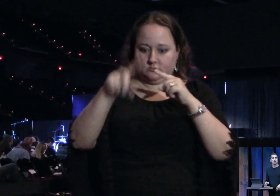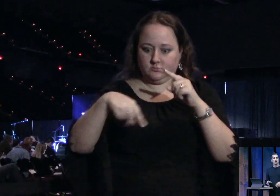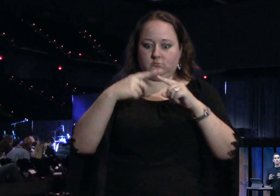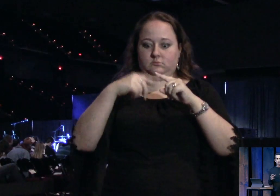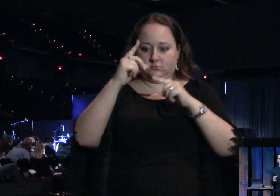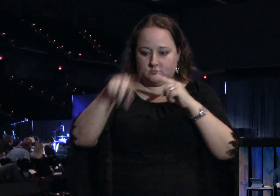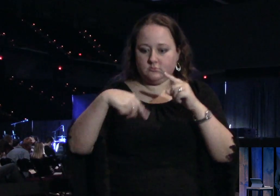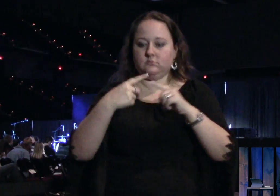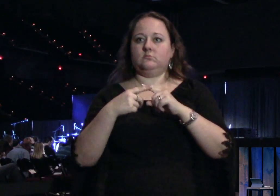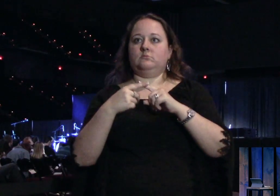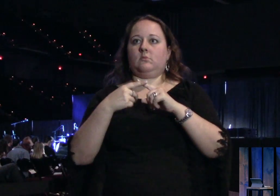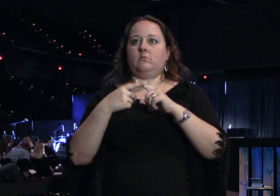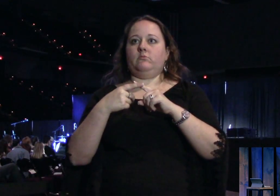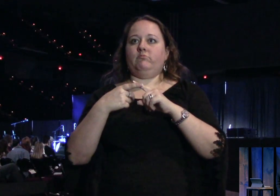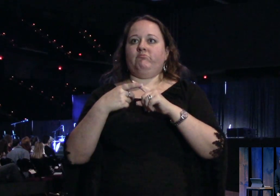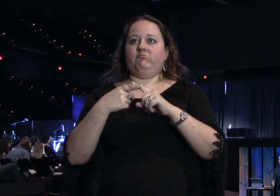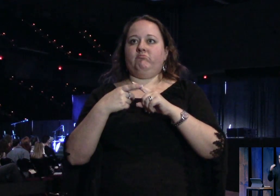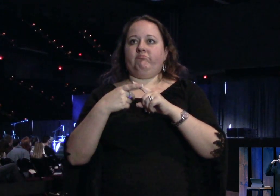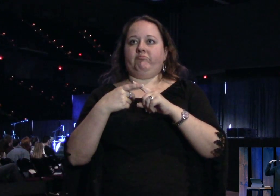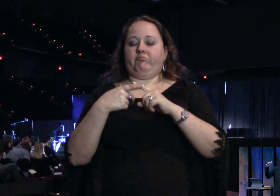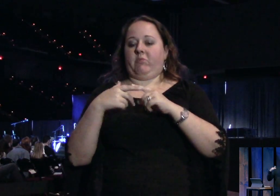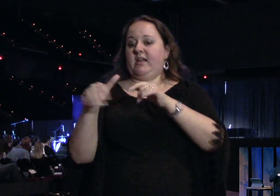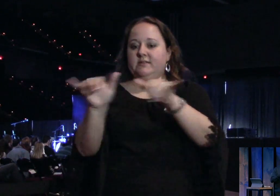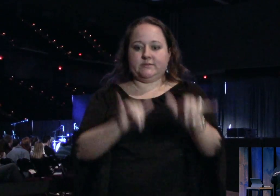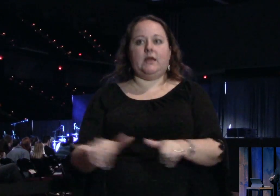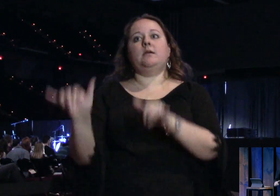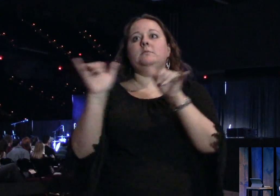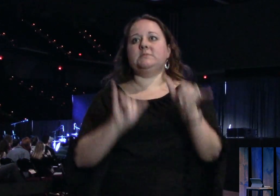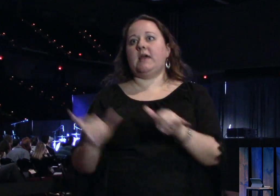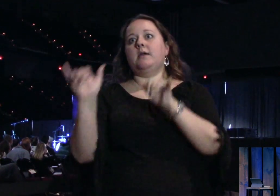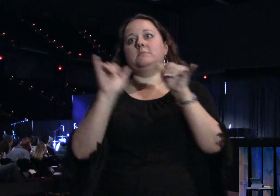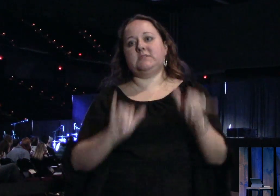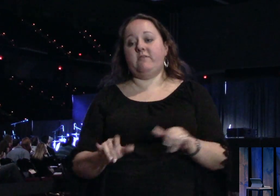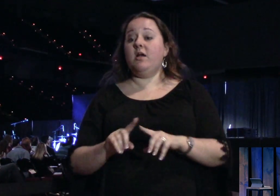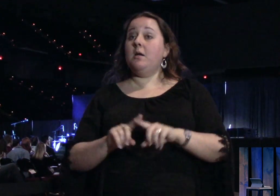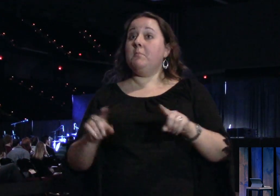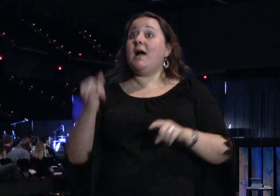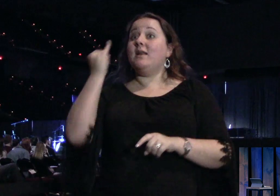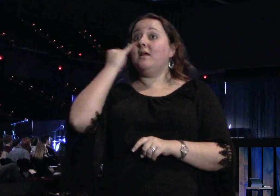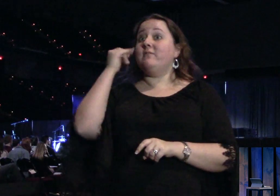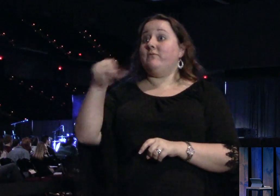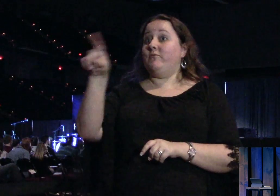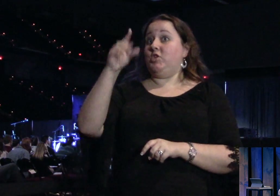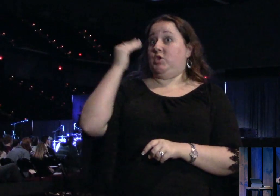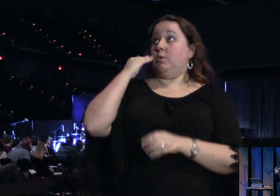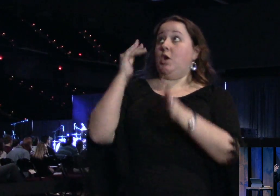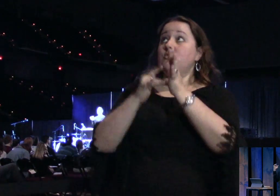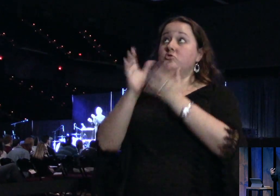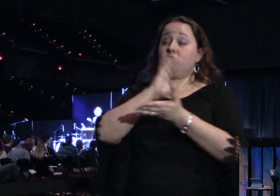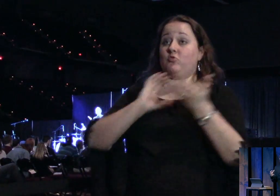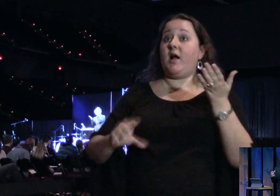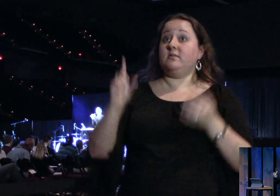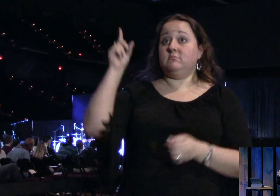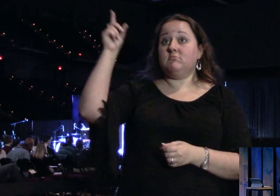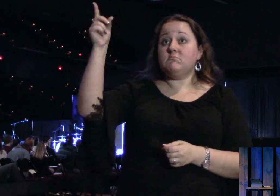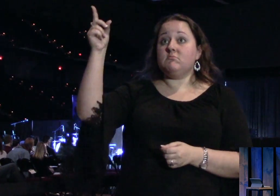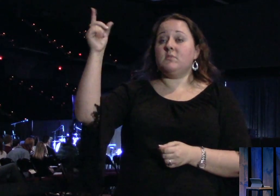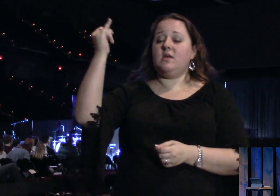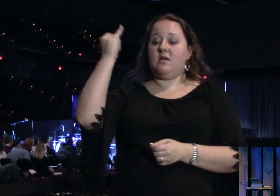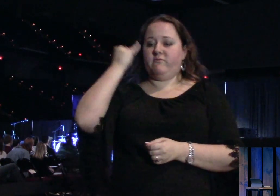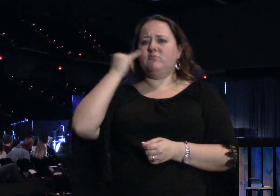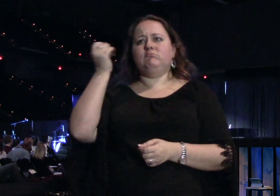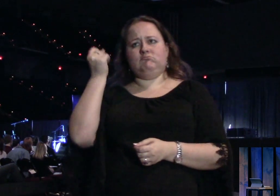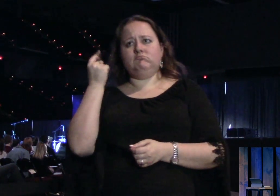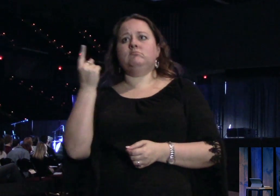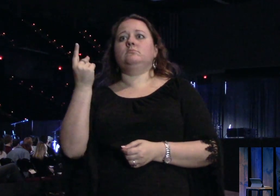just cycling. At the top of one ladder is the bottom of another ladder. But if you know Jesus Christ, if you